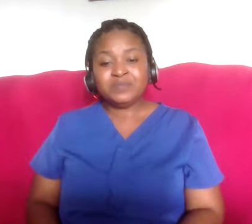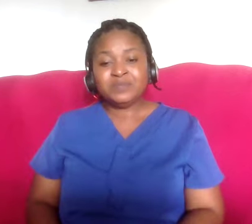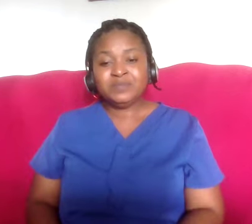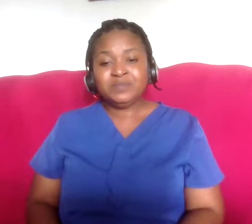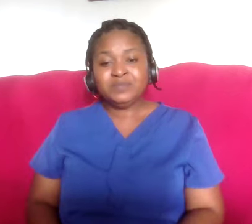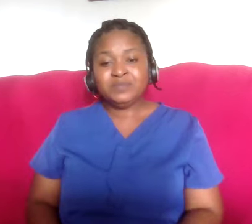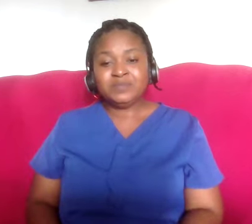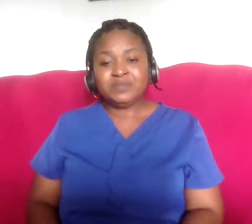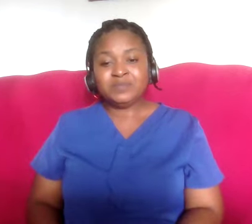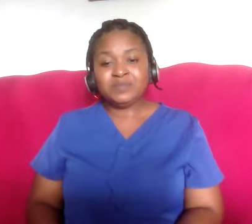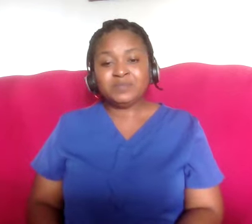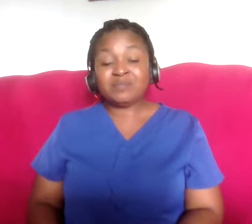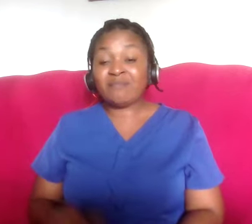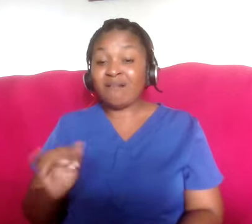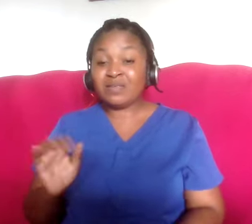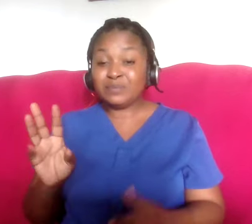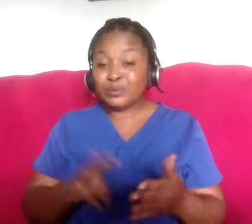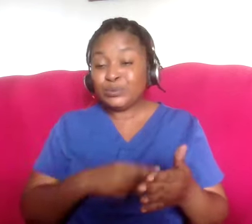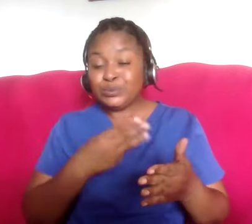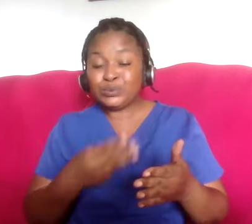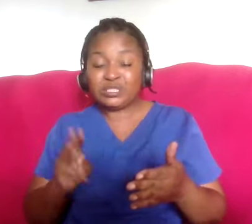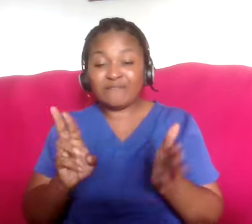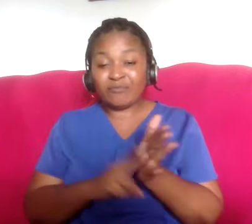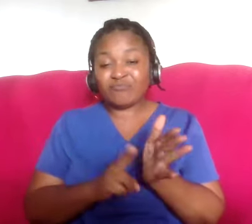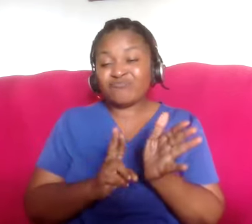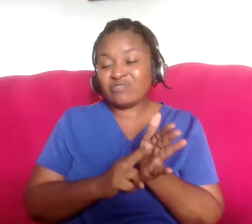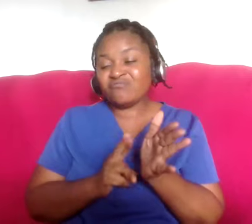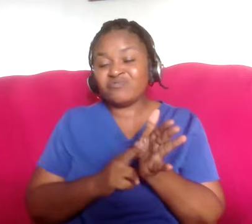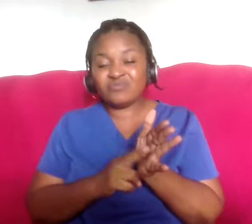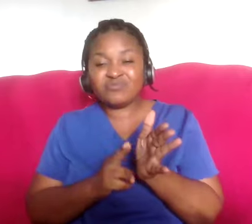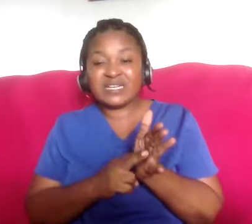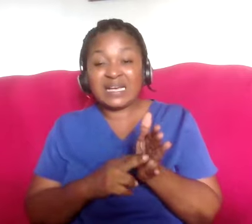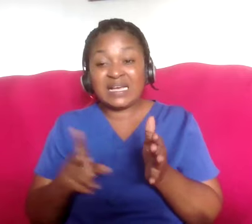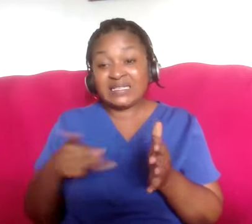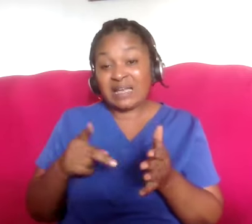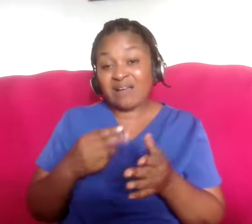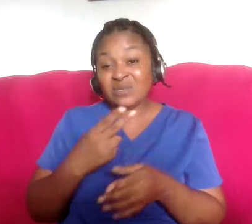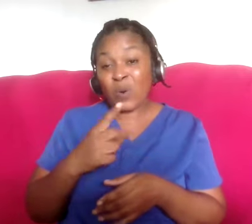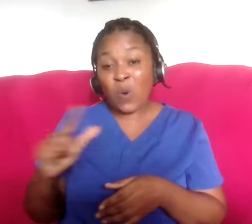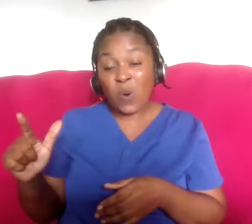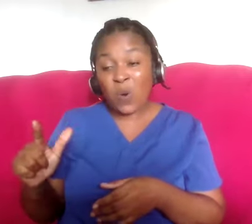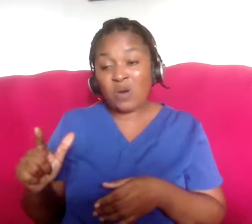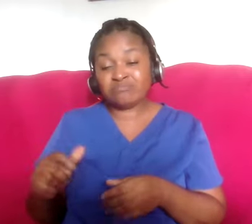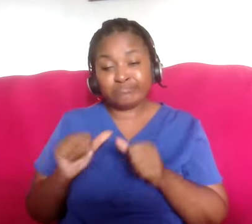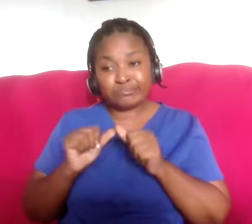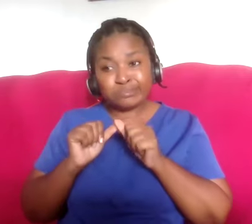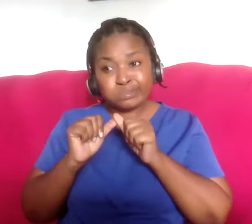As the music of reggae and dancehall flows into the early hours,